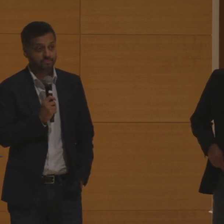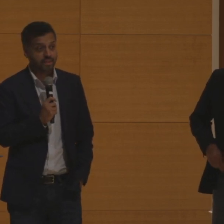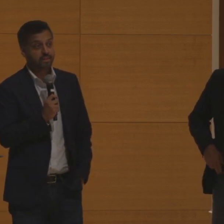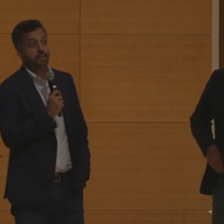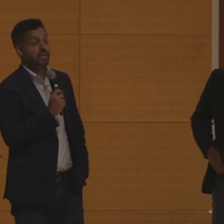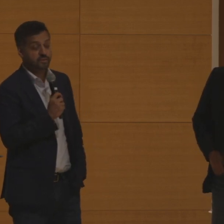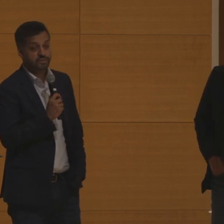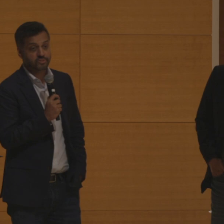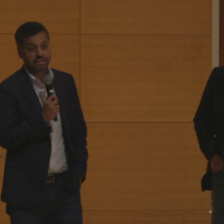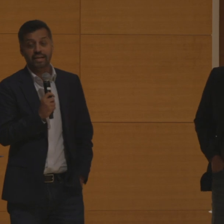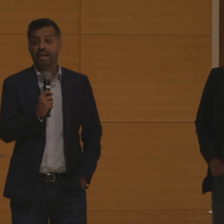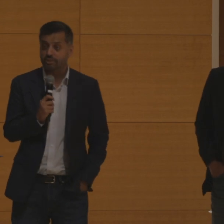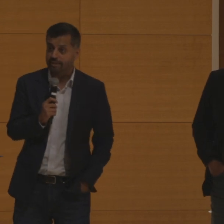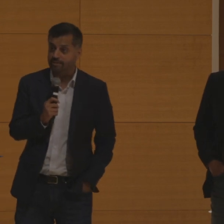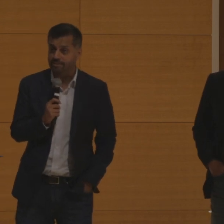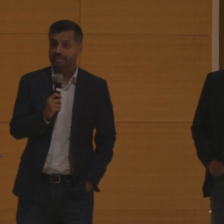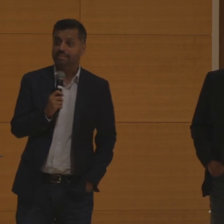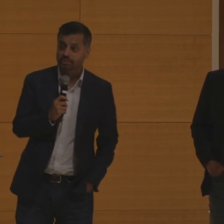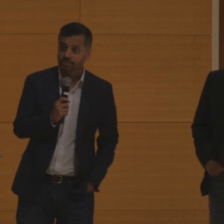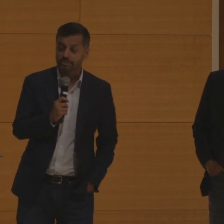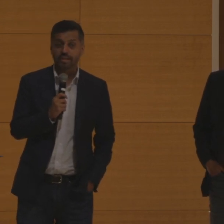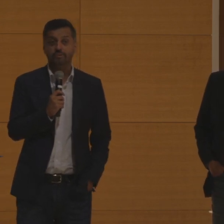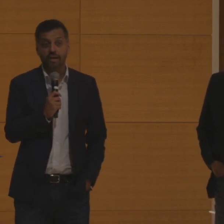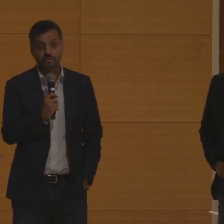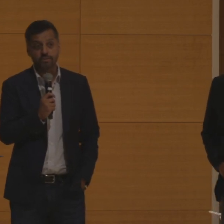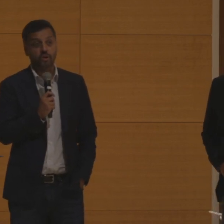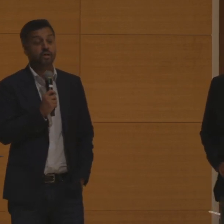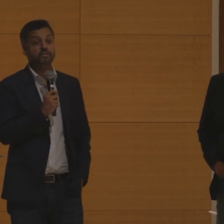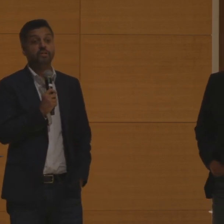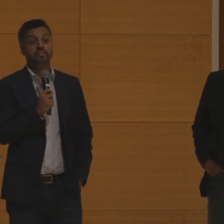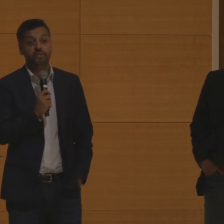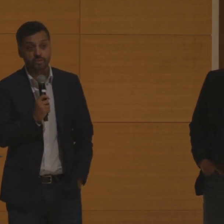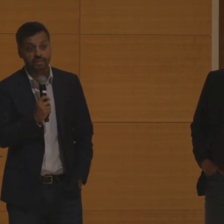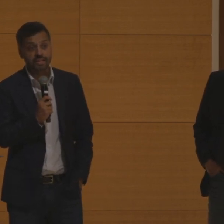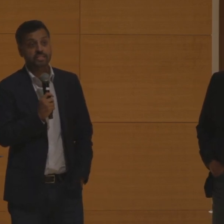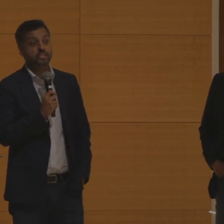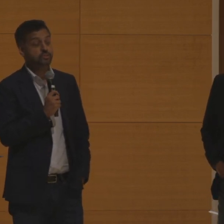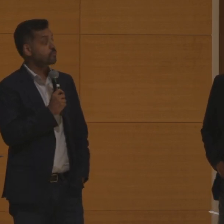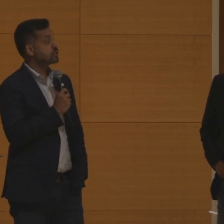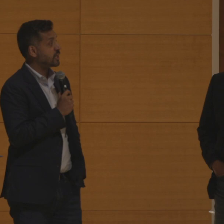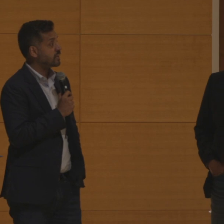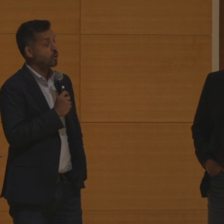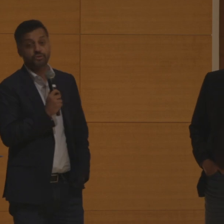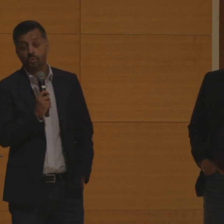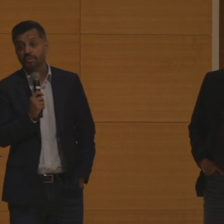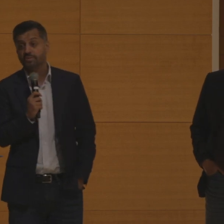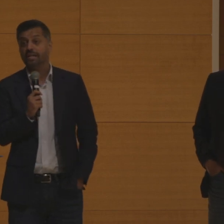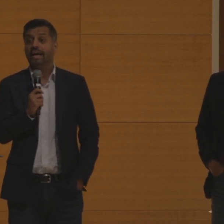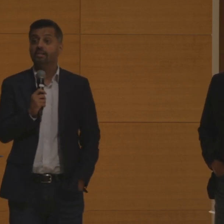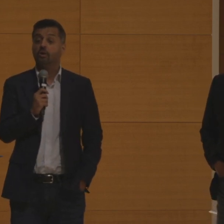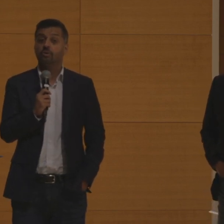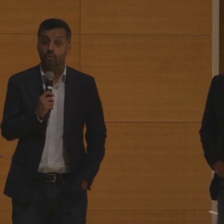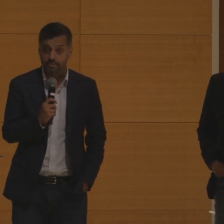banned. Librarians, educators, teachers, and writers are under assault just for sharing our